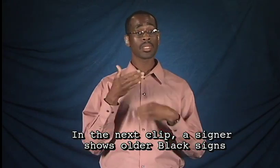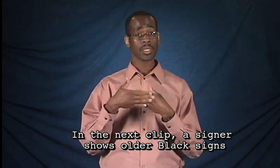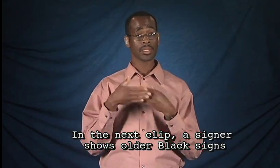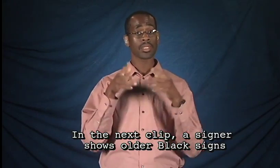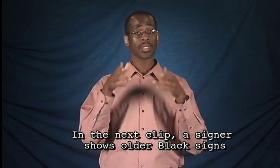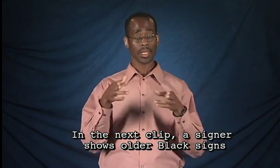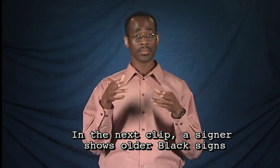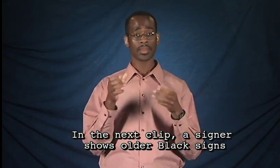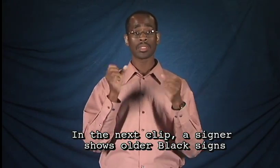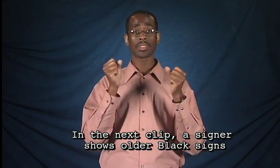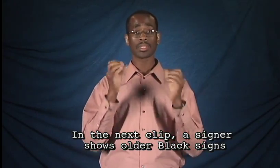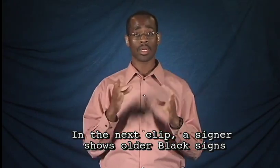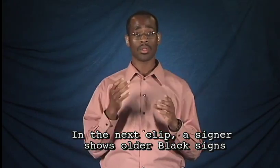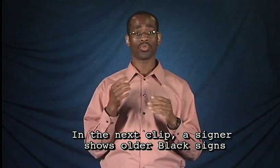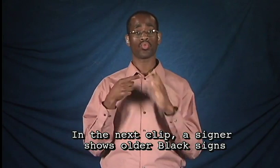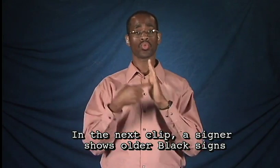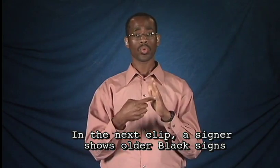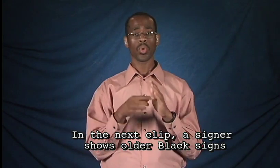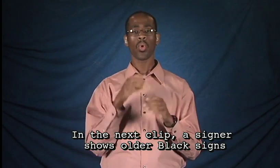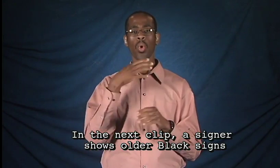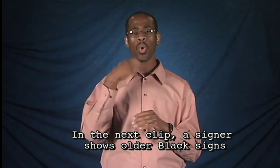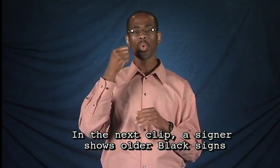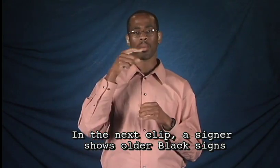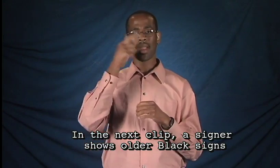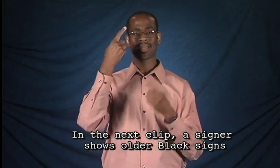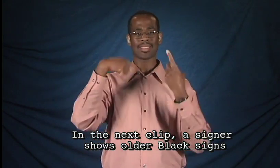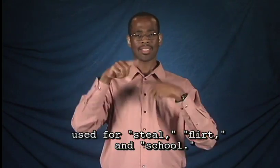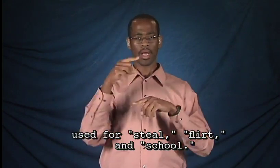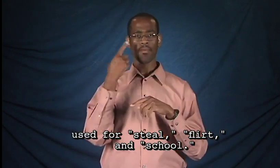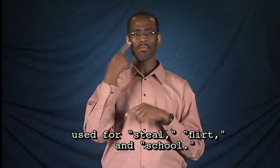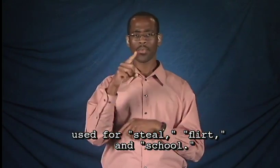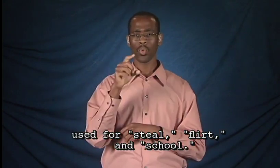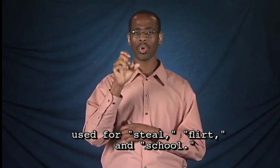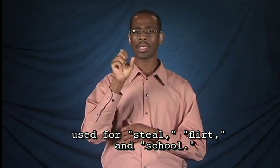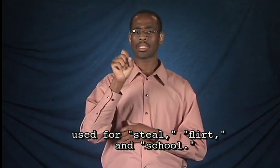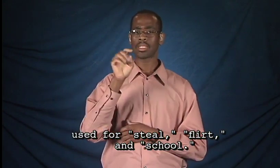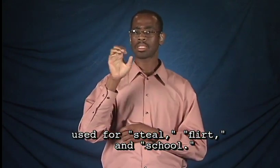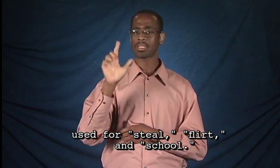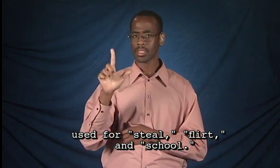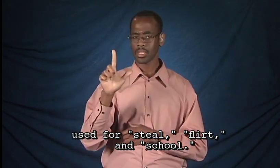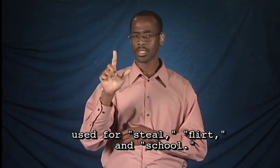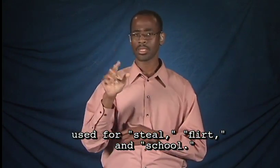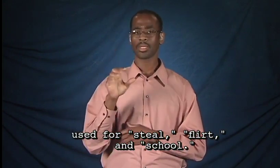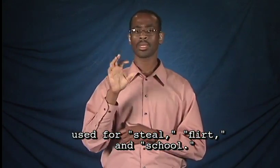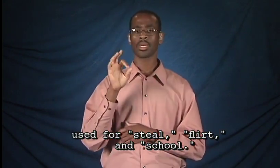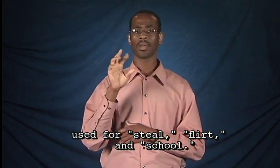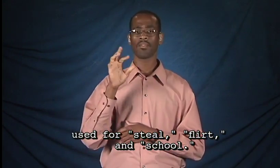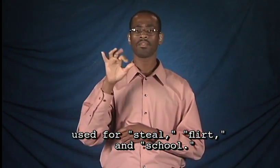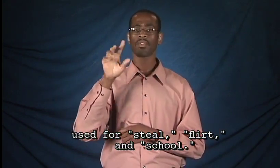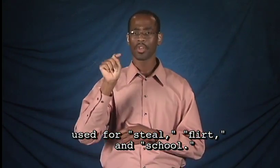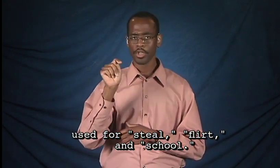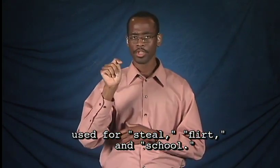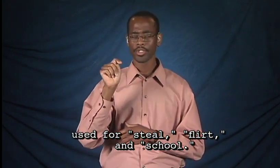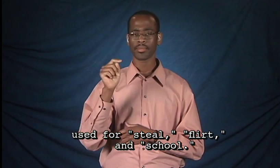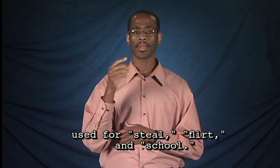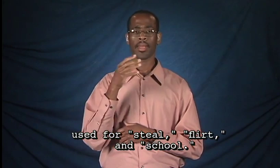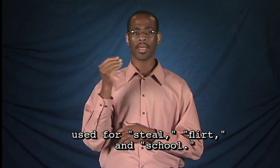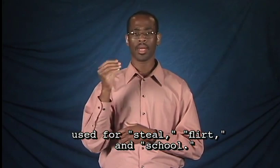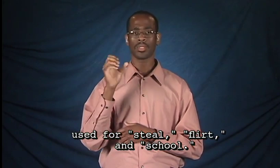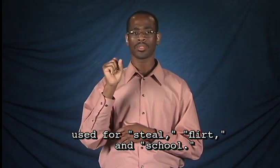In the next clip, a signer shows older black signs used for steal, flirt, and